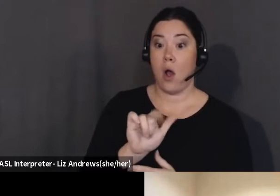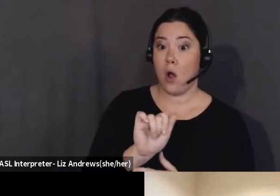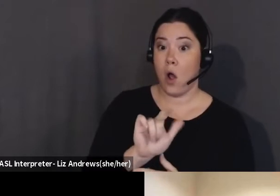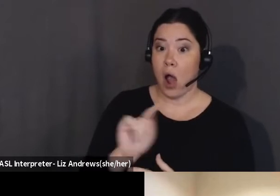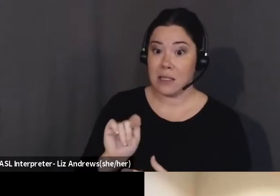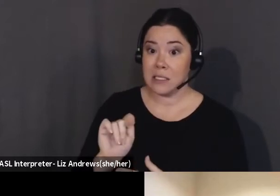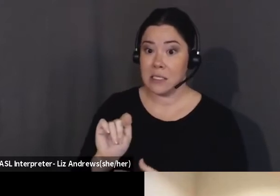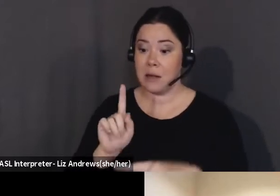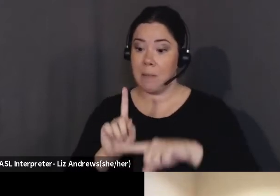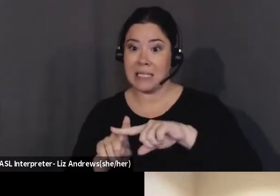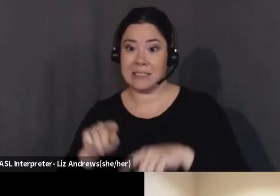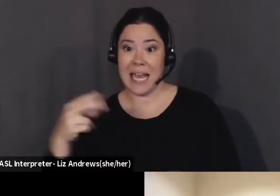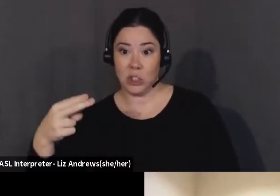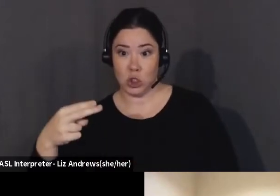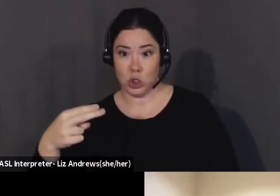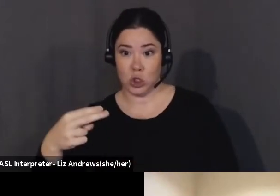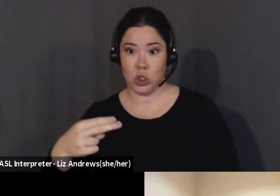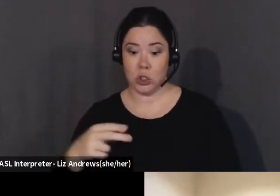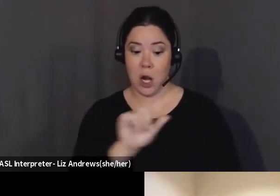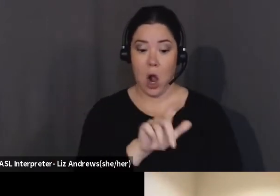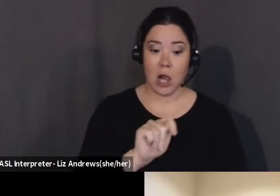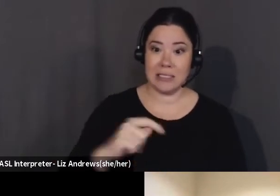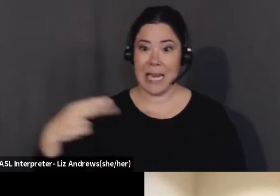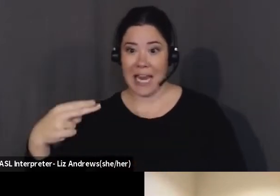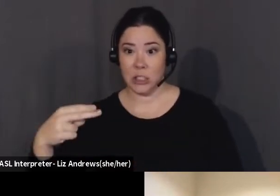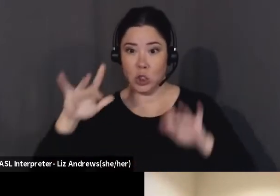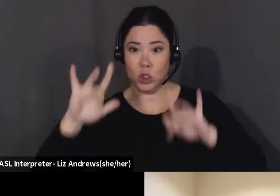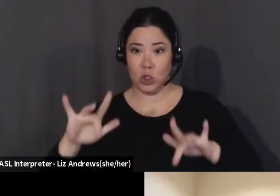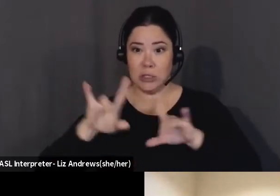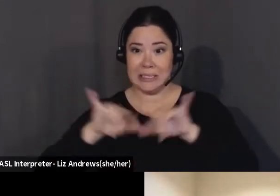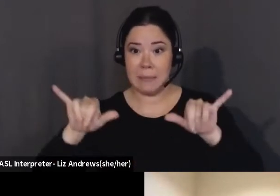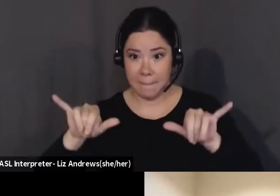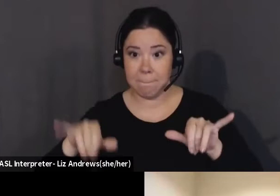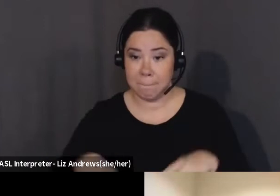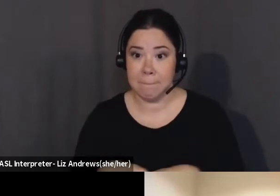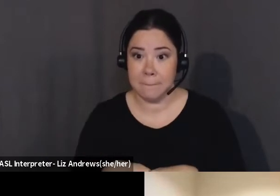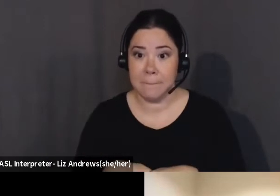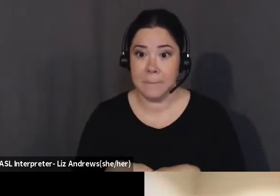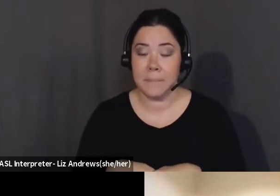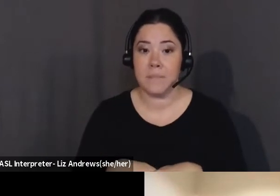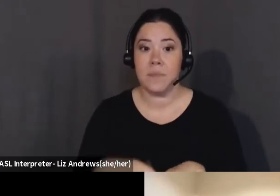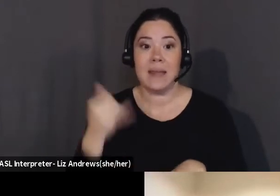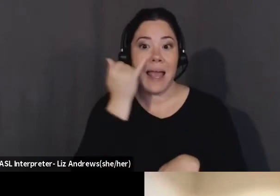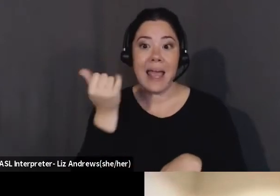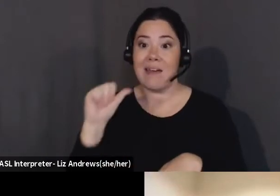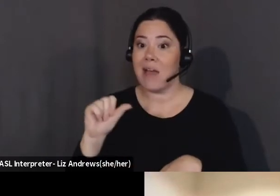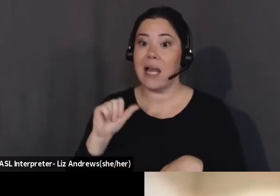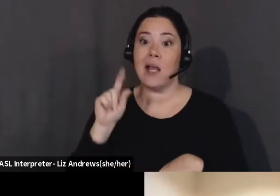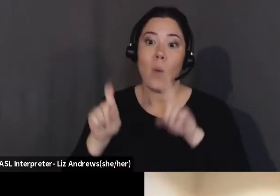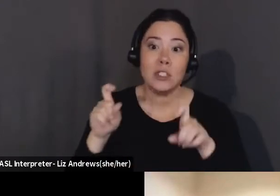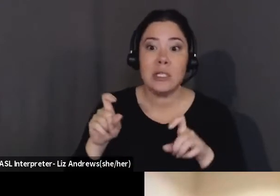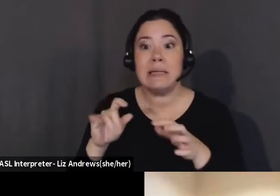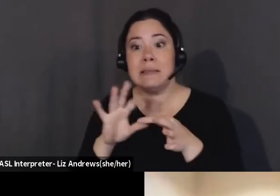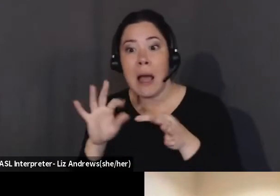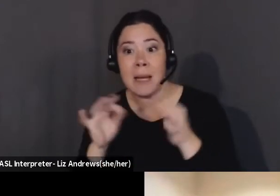Alt+H. To ask any questions or make comments, you can also select the hand